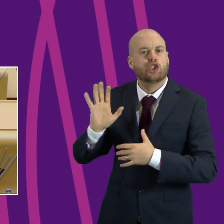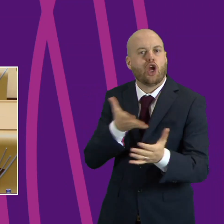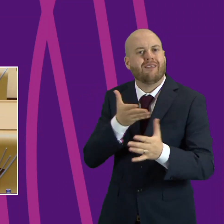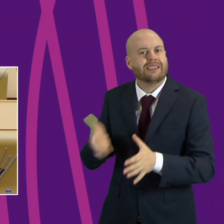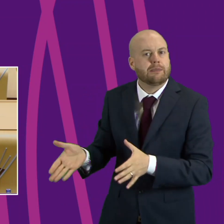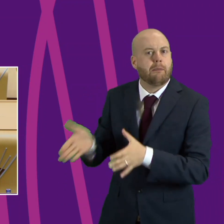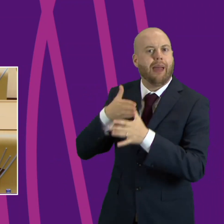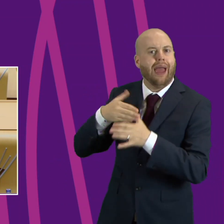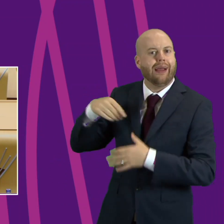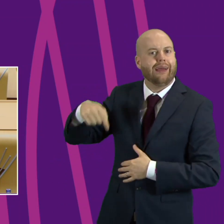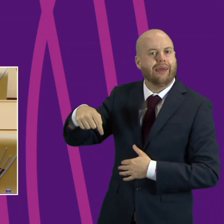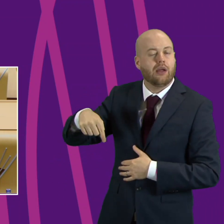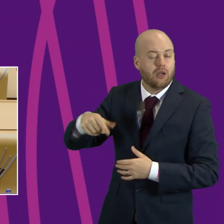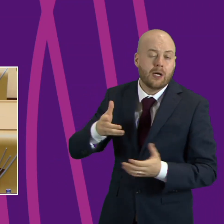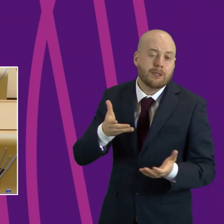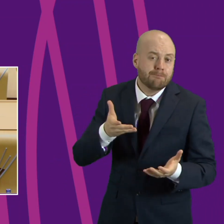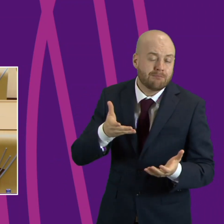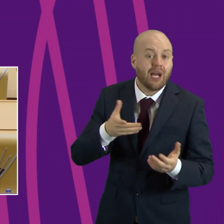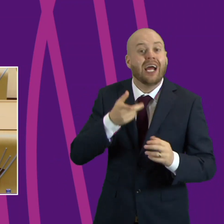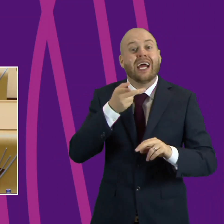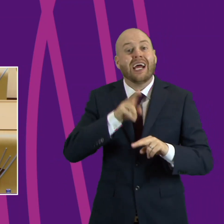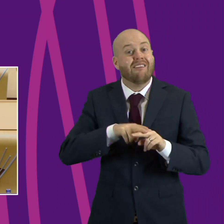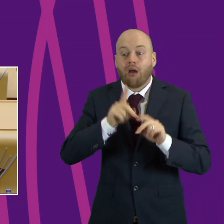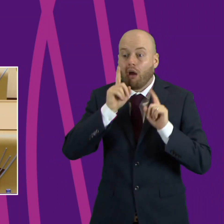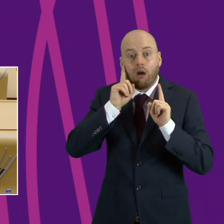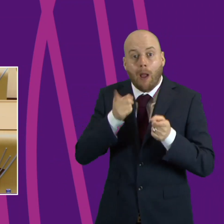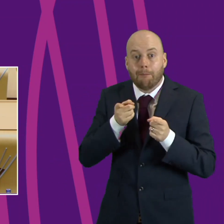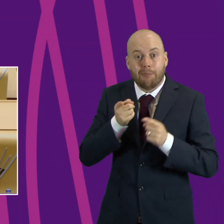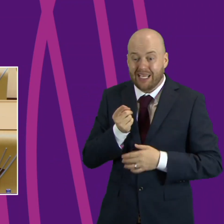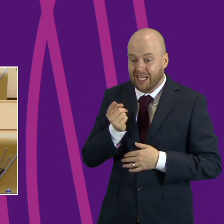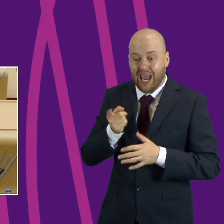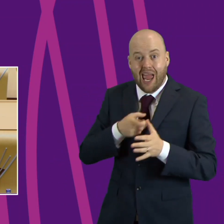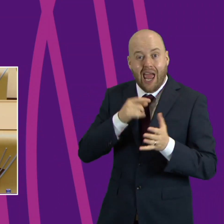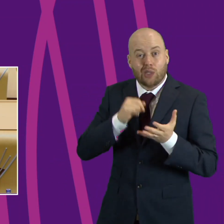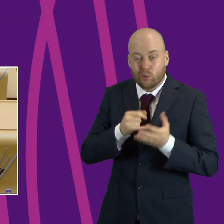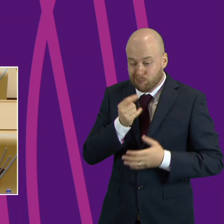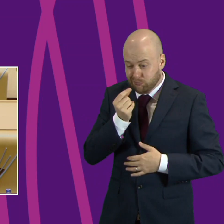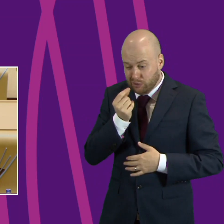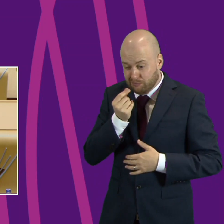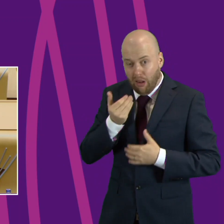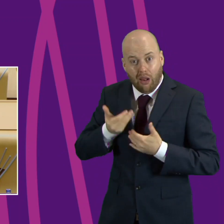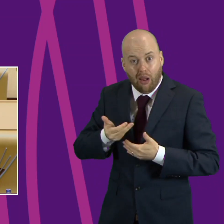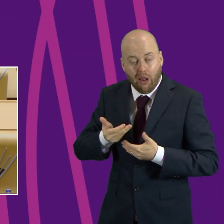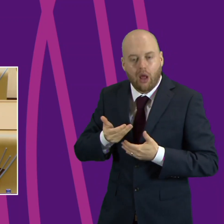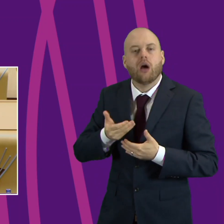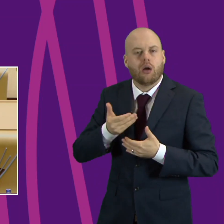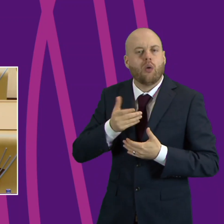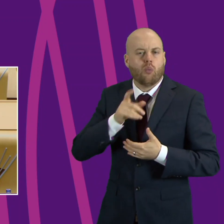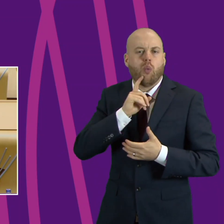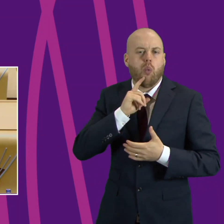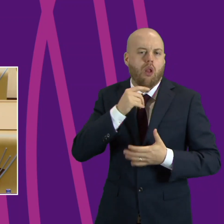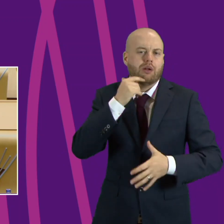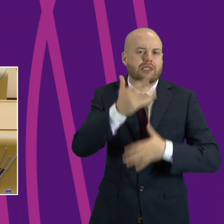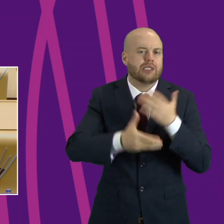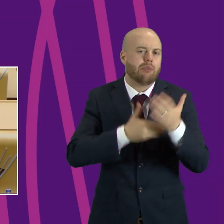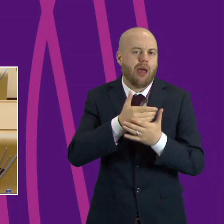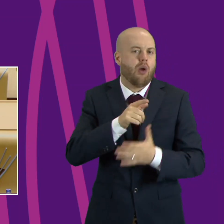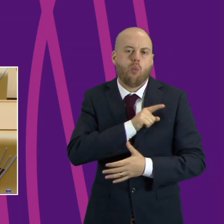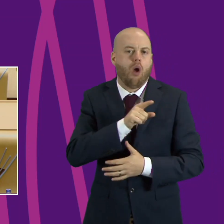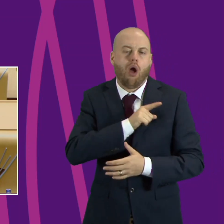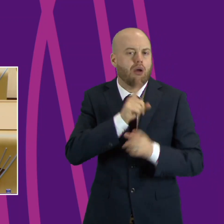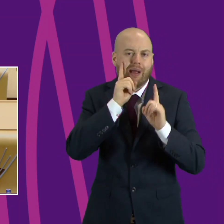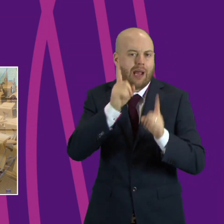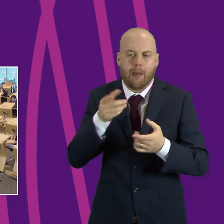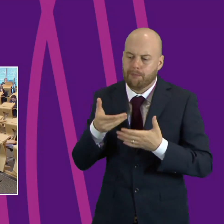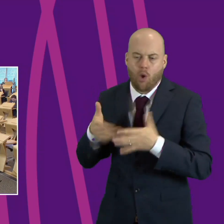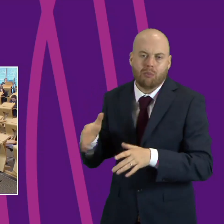we can, and if it can't be soon, then we will certainly set out why we don't believe it can be soon to members